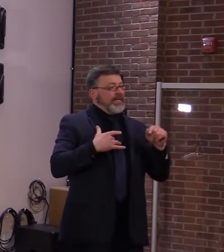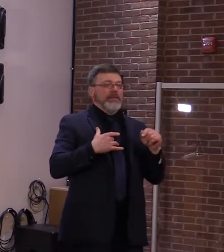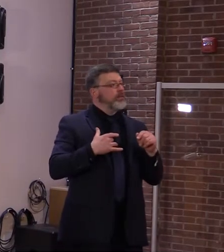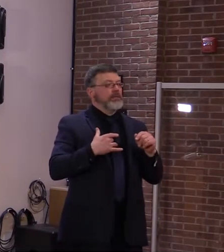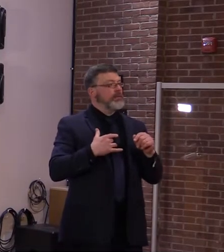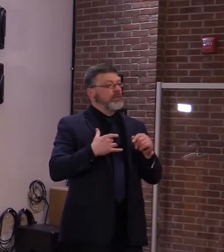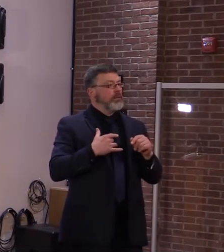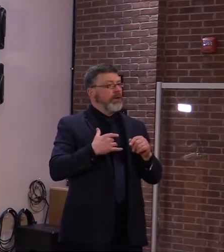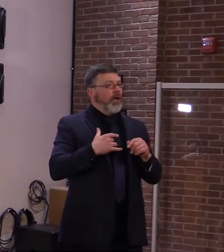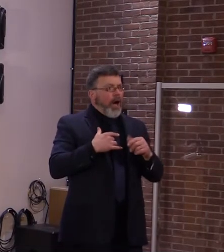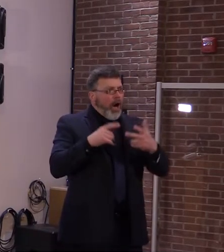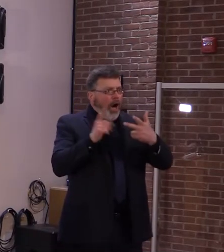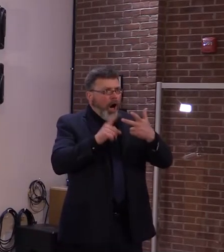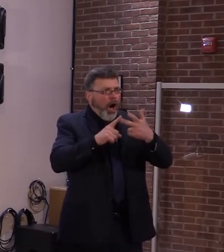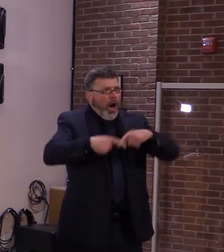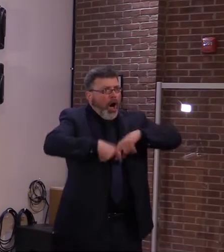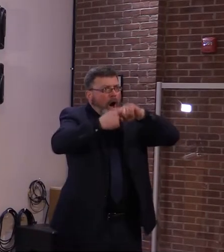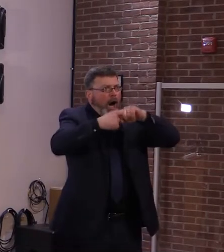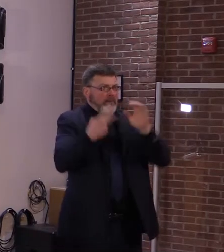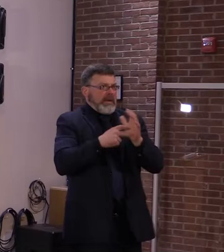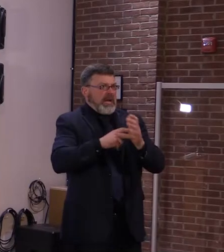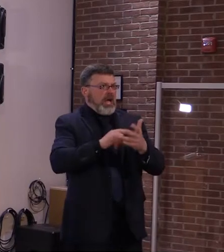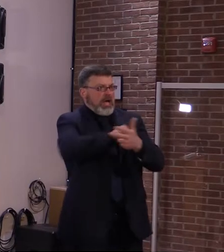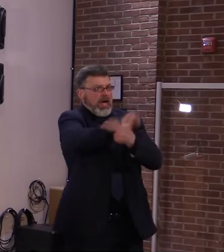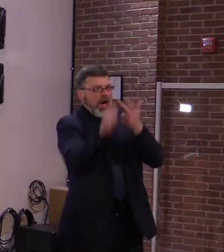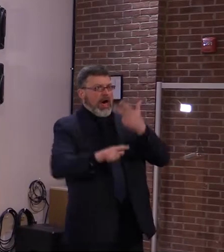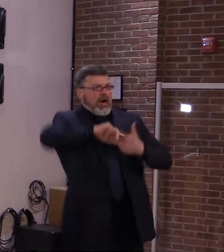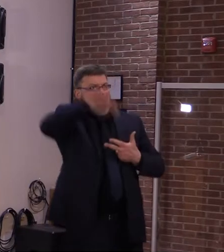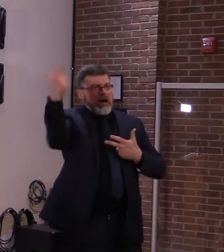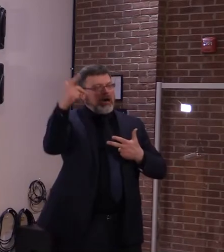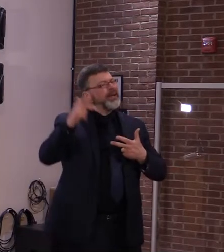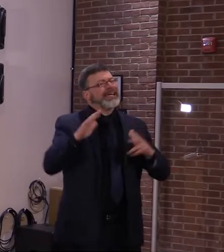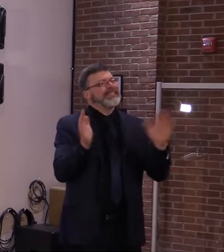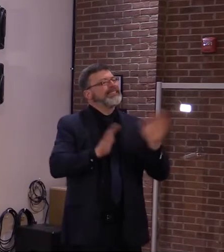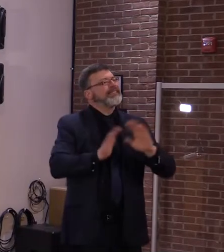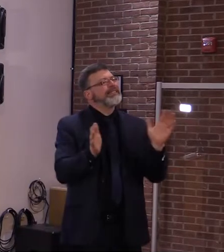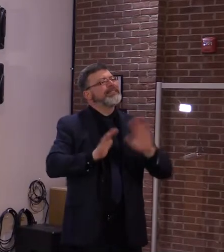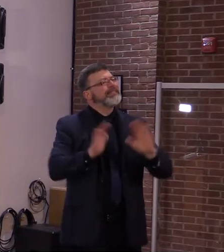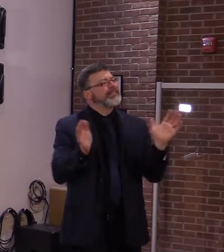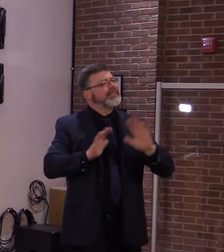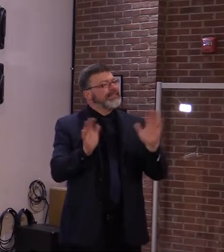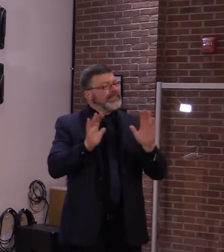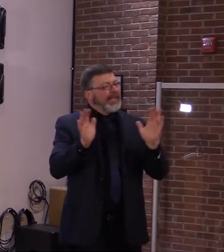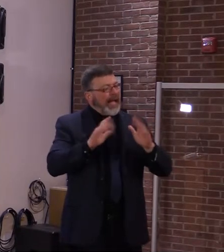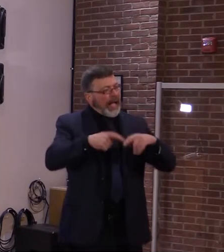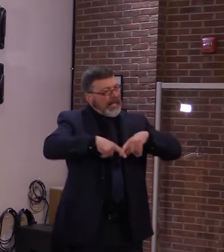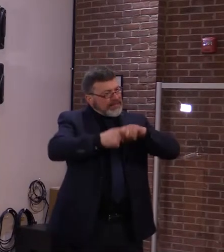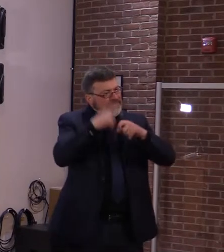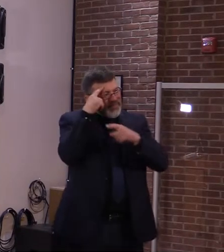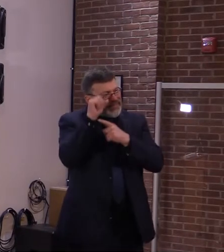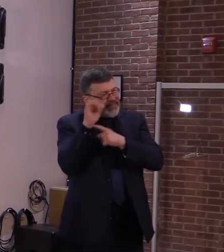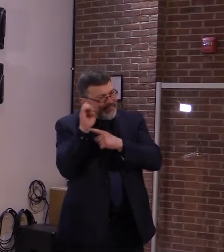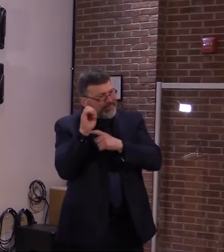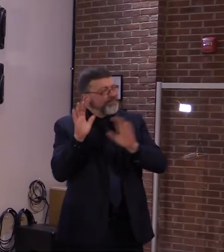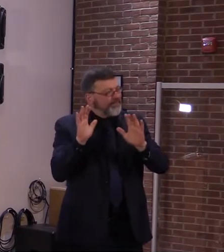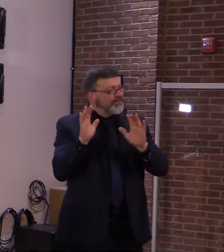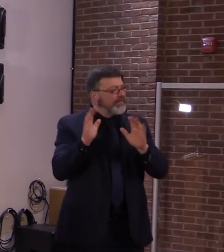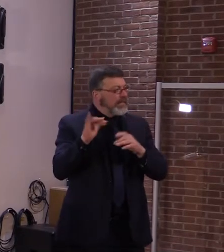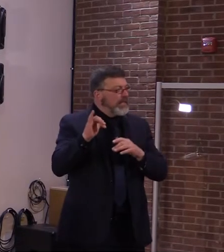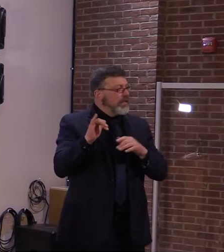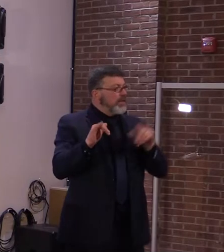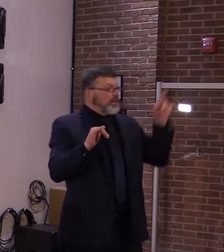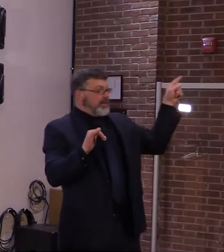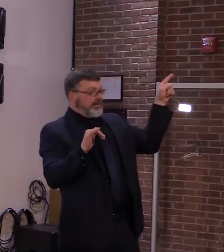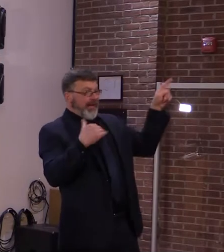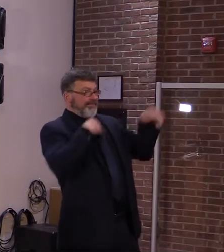lot of people regarding just that point. I fully expect a definitive decision today. The